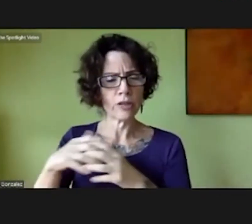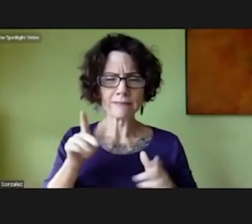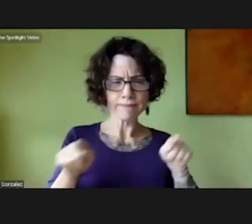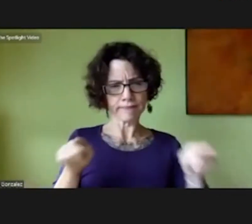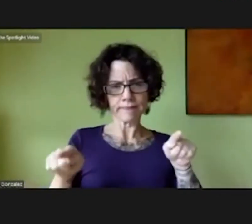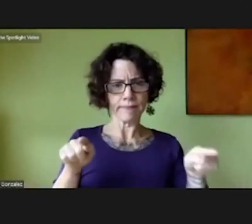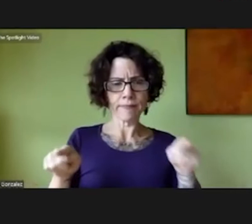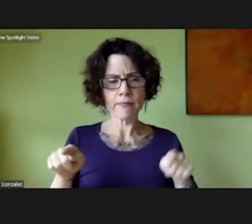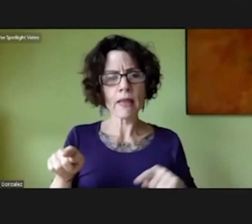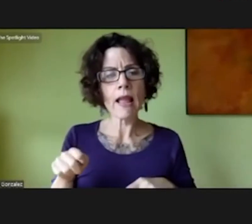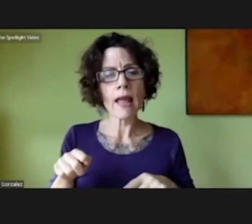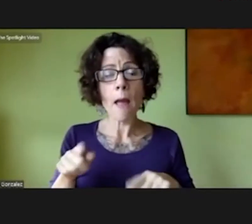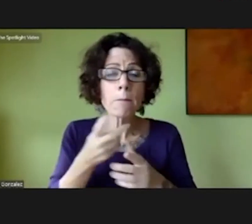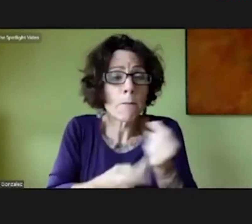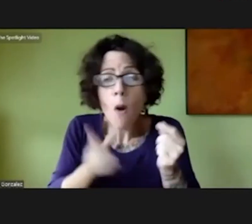everything in order.